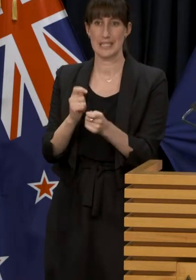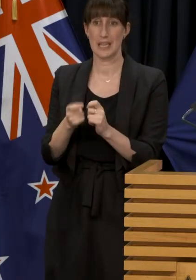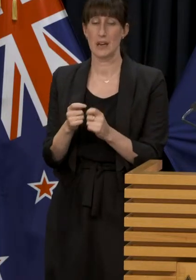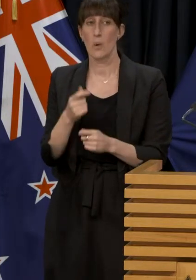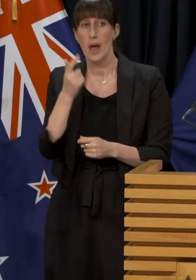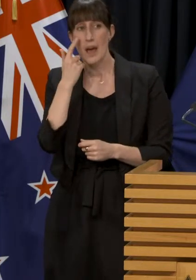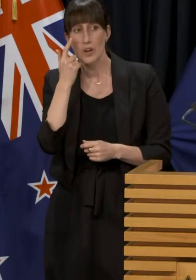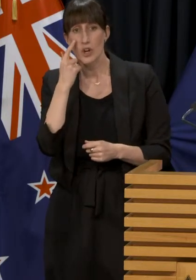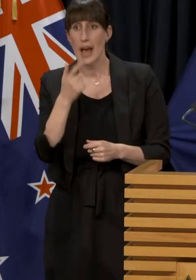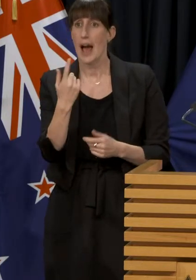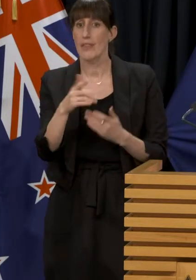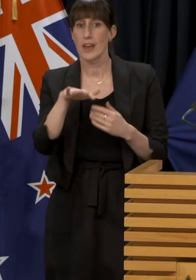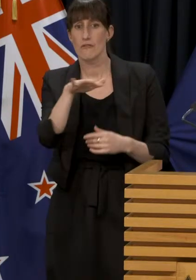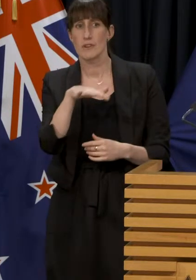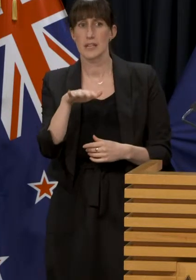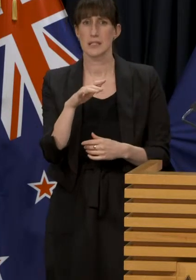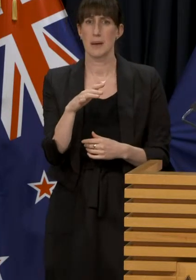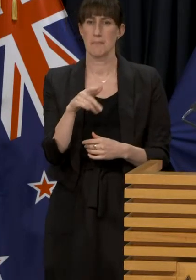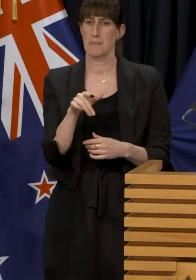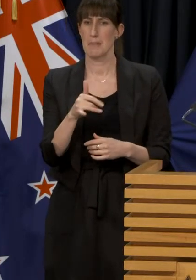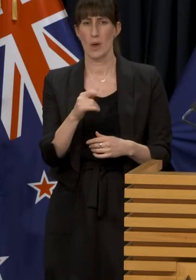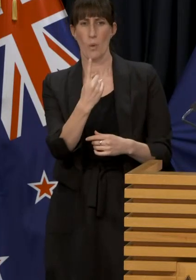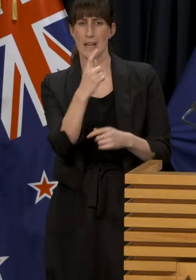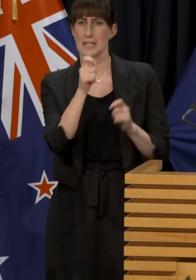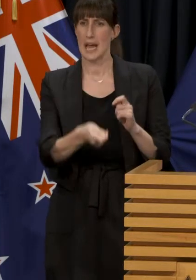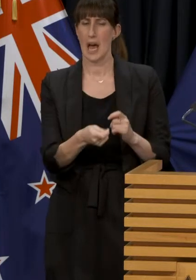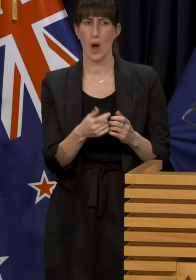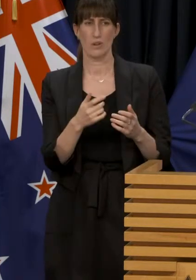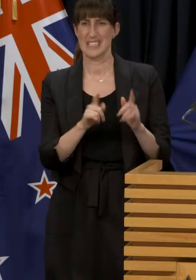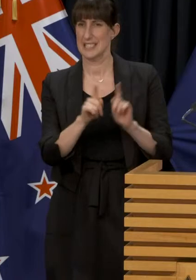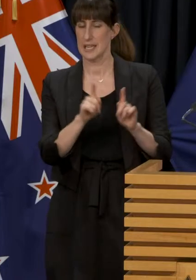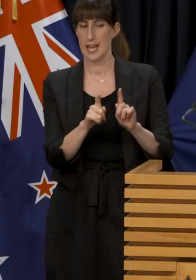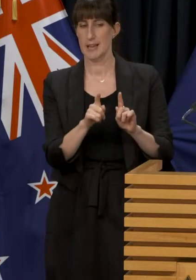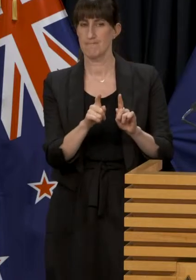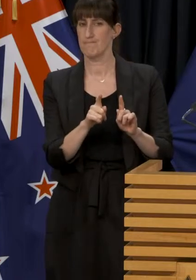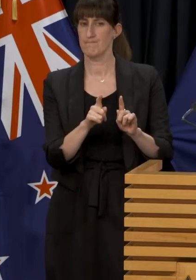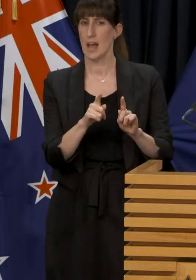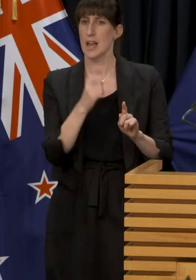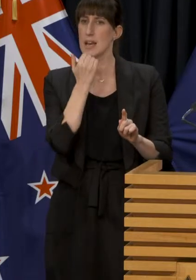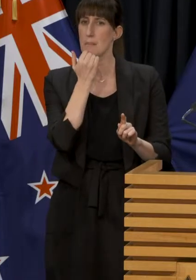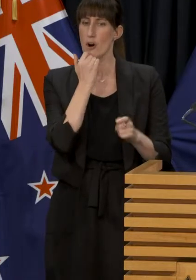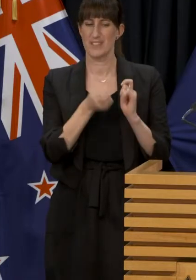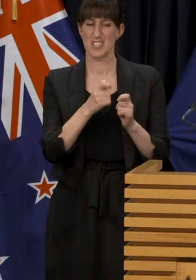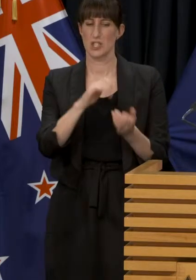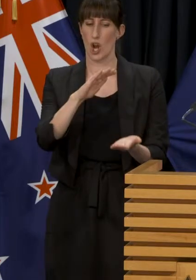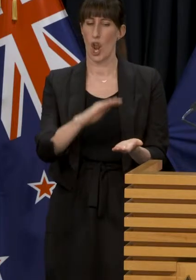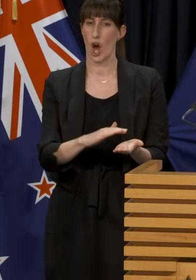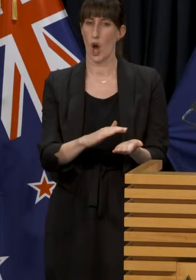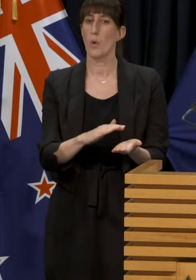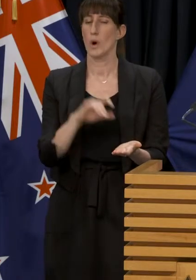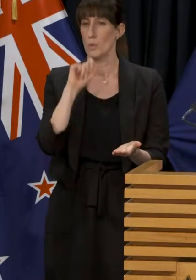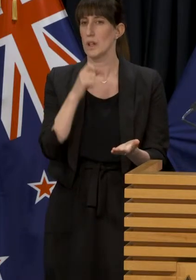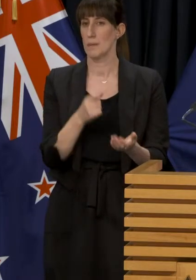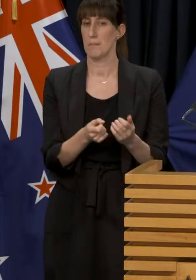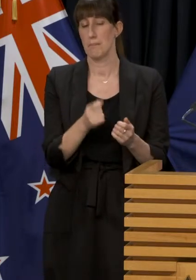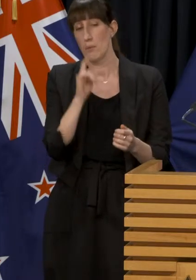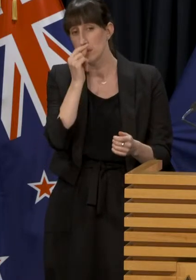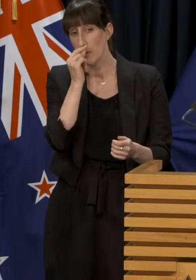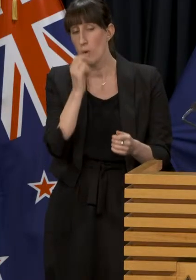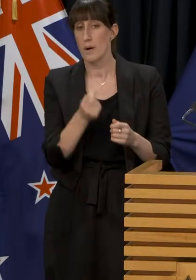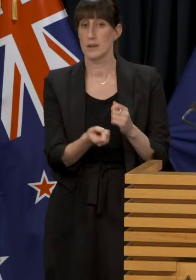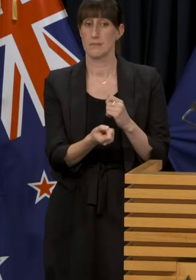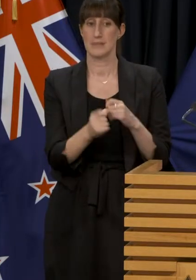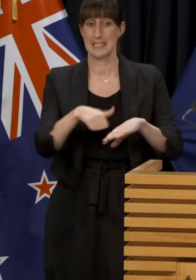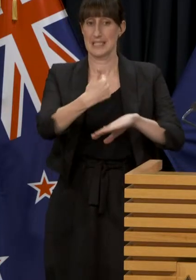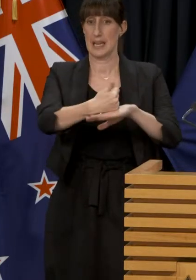to areas where numbers may have dropped away, where we just need to give them a little bit of a lift, and we've got the opportunity to use pop-ups there as well.